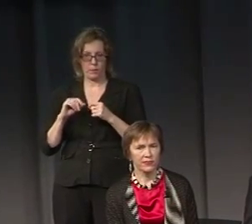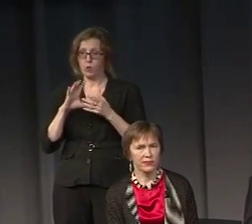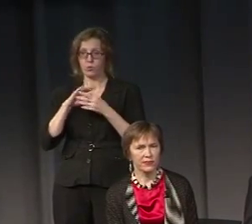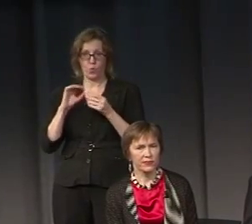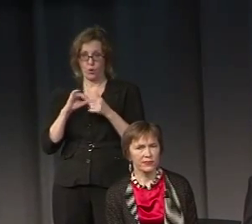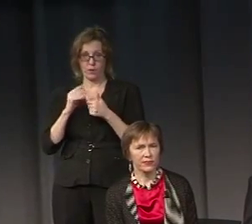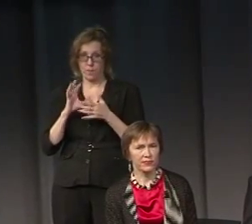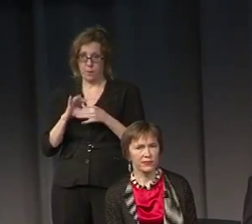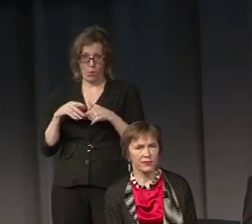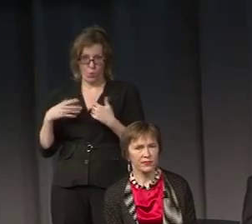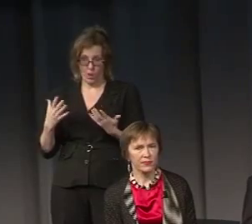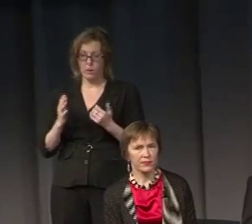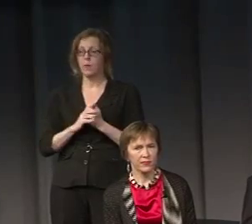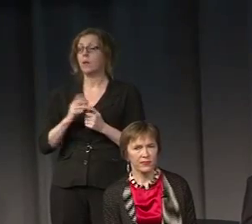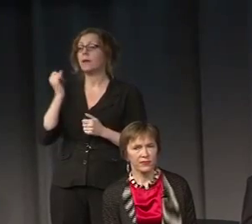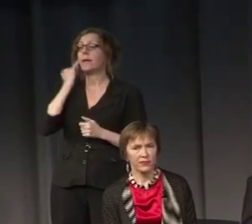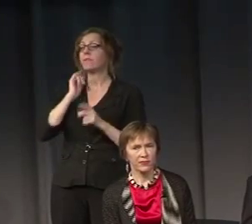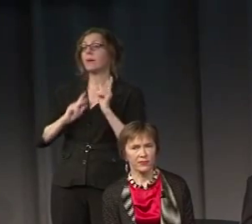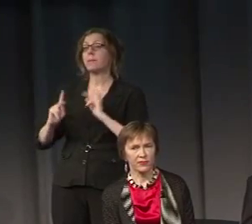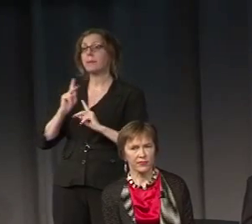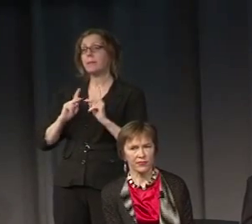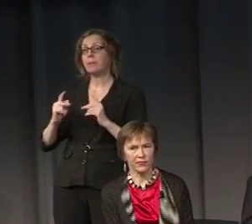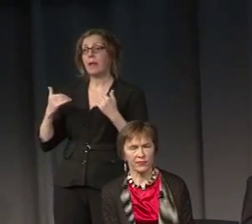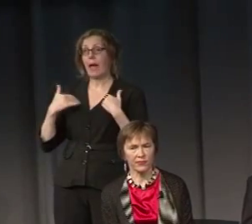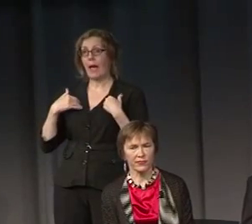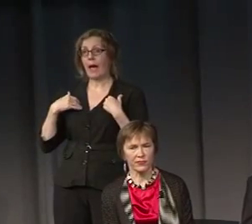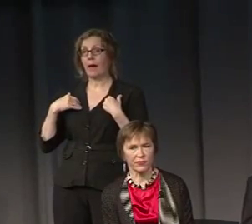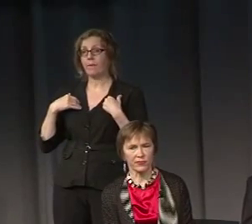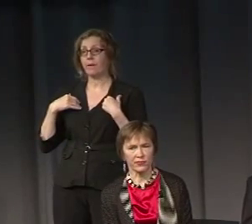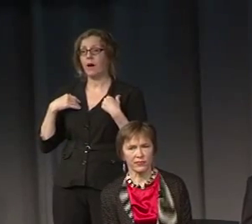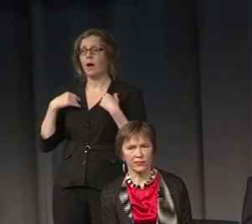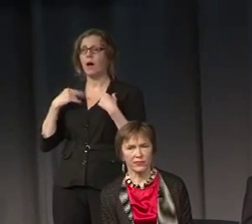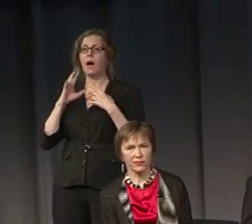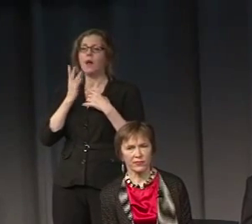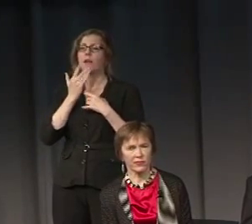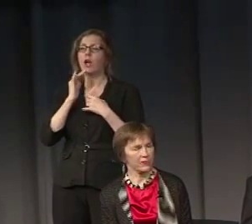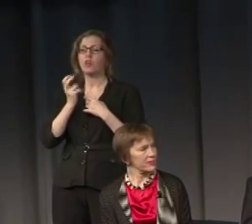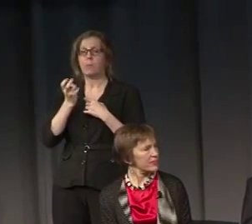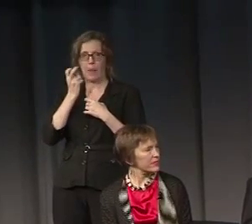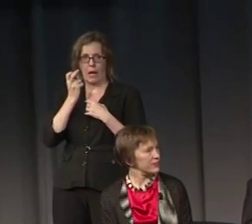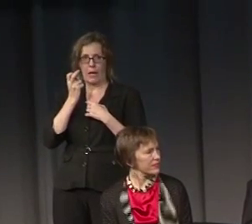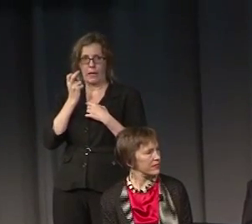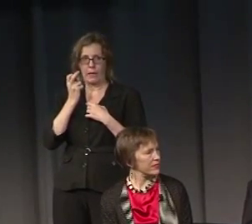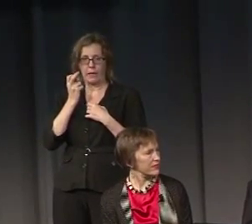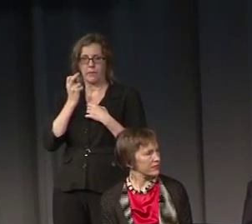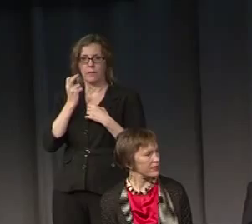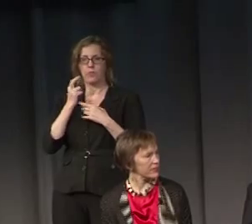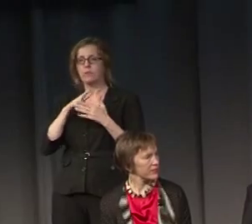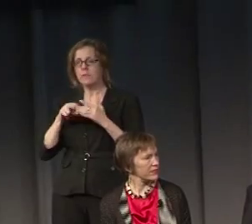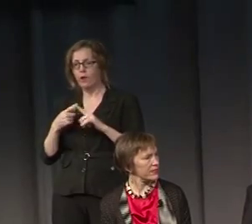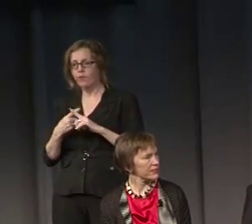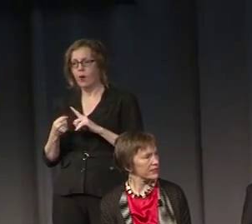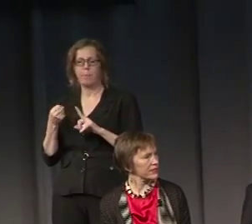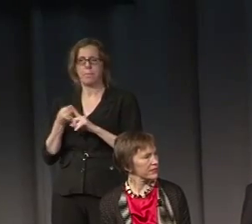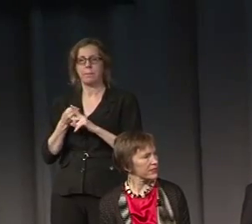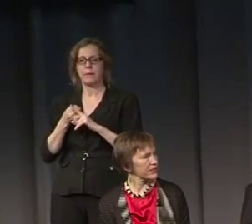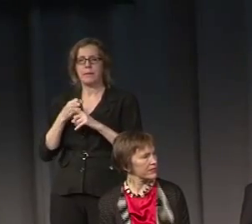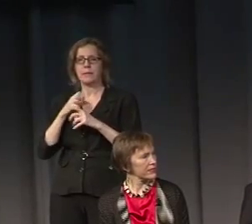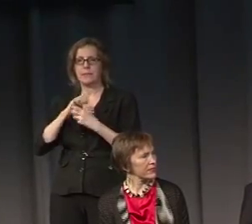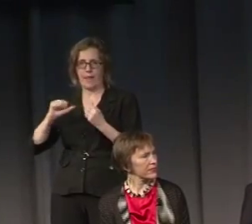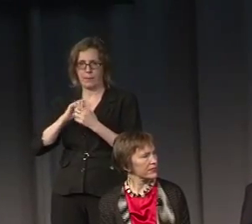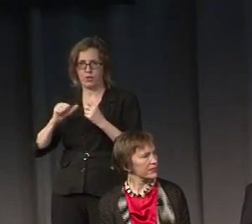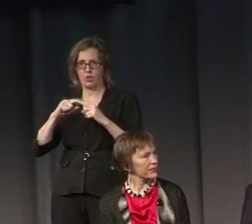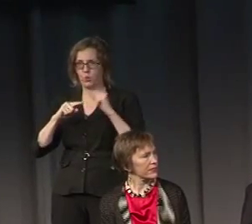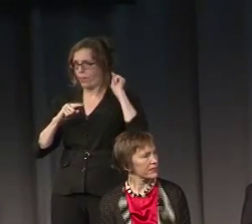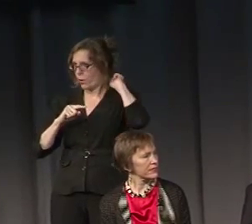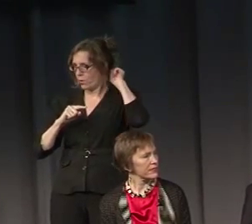an acquired cerebral achromatopsia, that is, a color blindness associated with damage to the cortex,